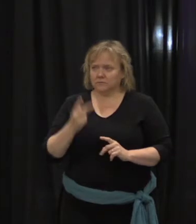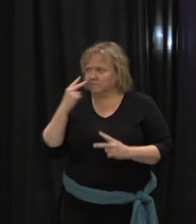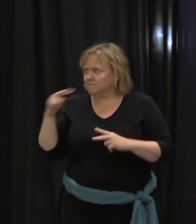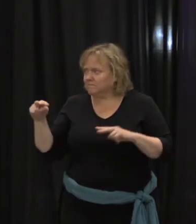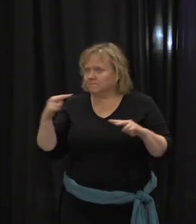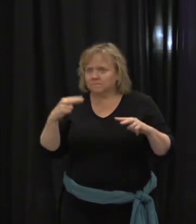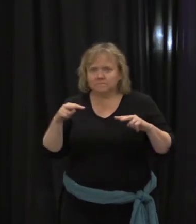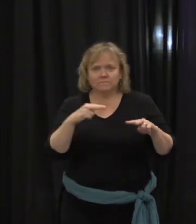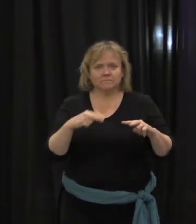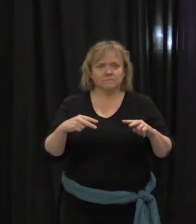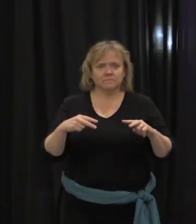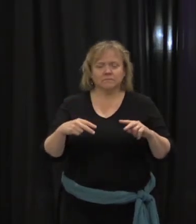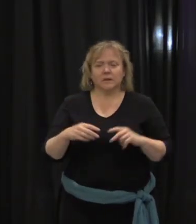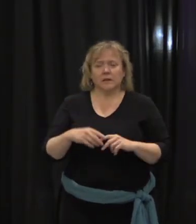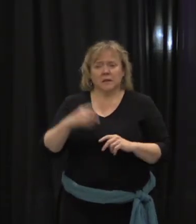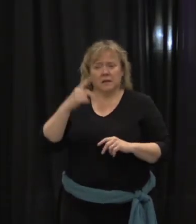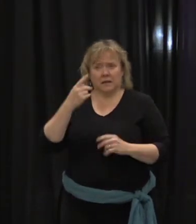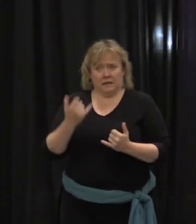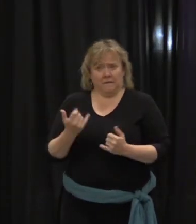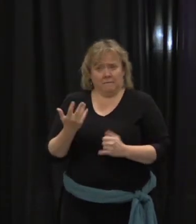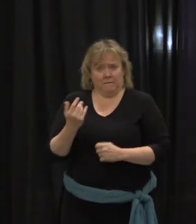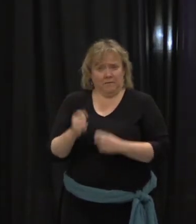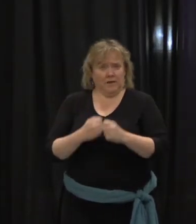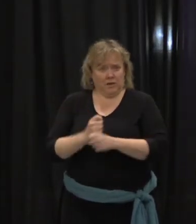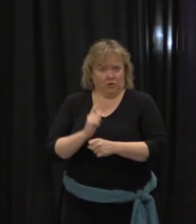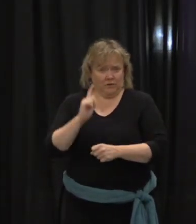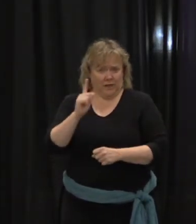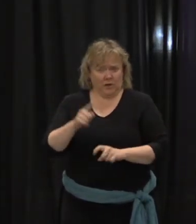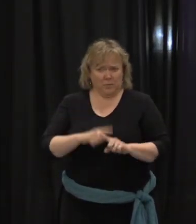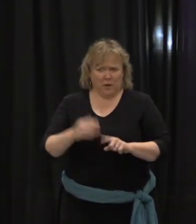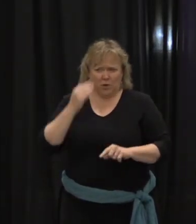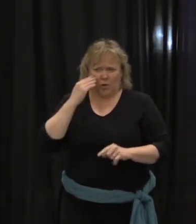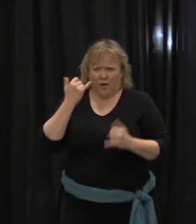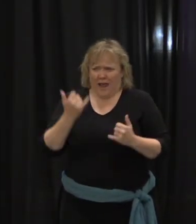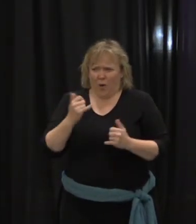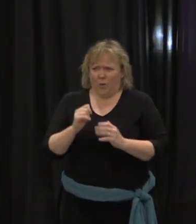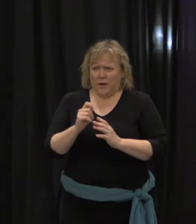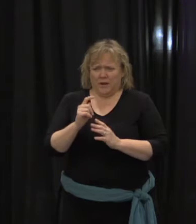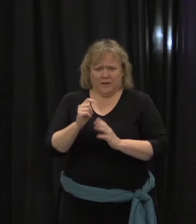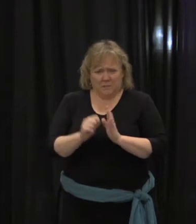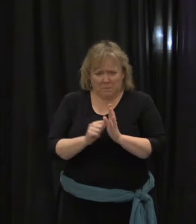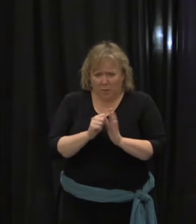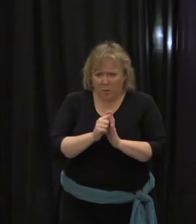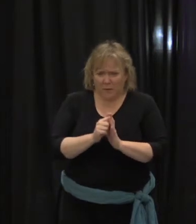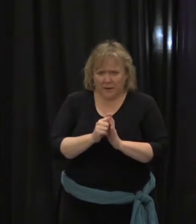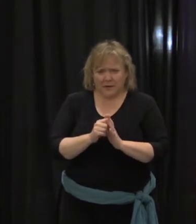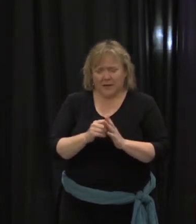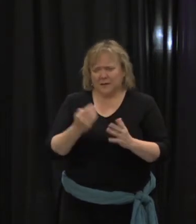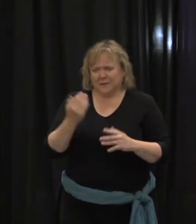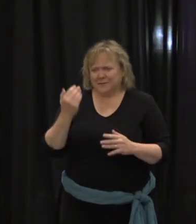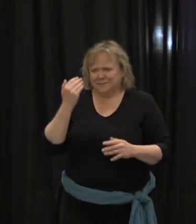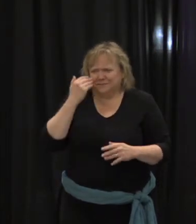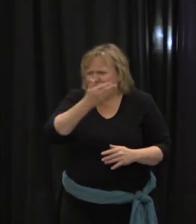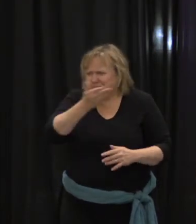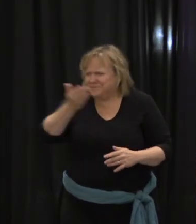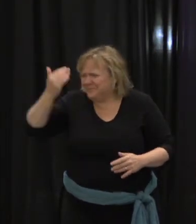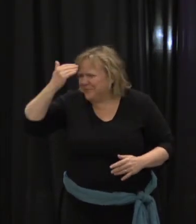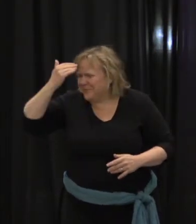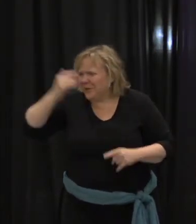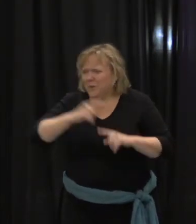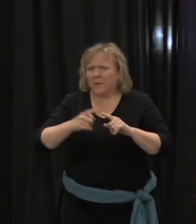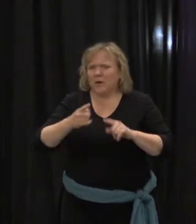you know, we are in a moment of, and I don't need to tell you all this, I know that it's preaching to the choir, but we are in a moment of